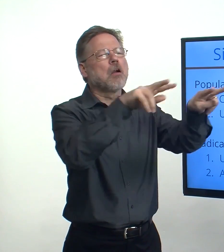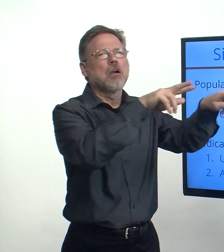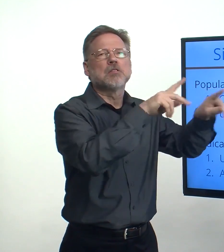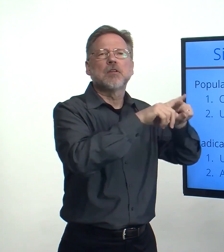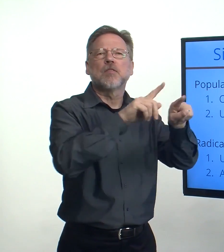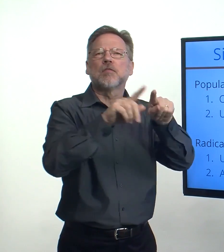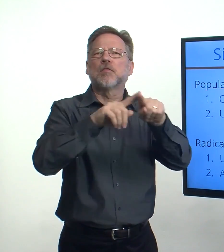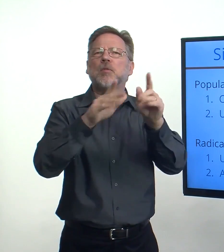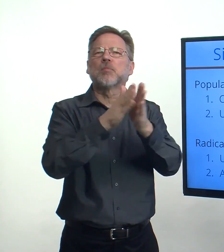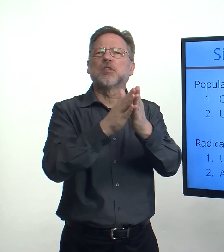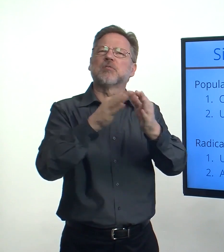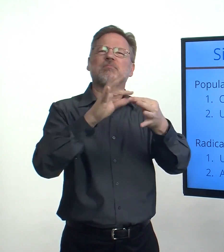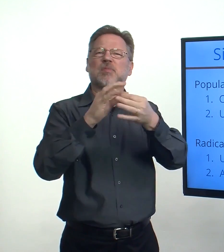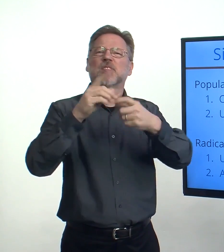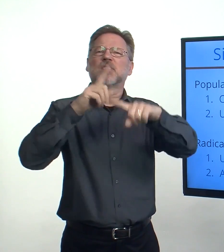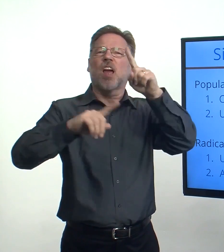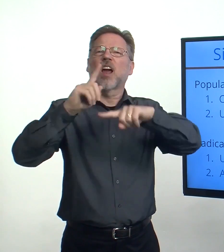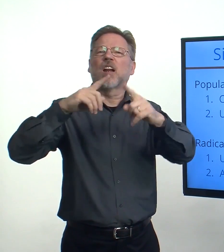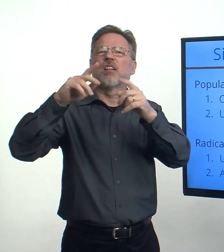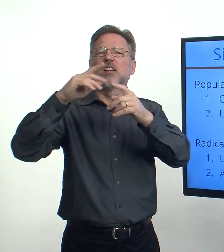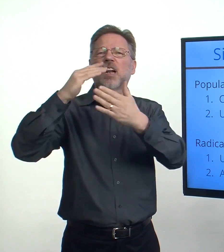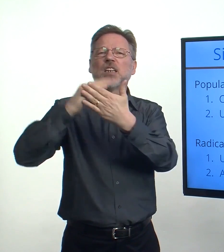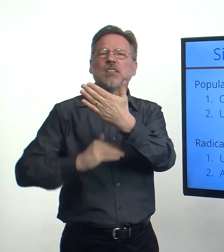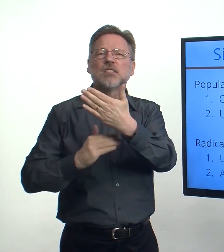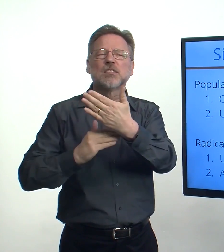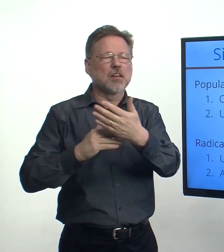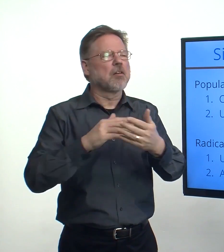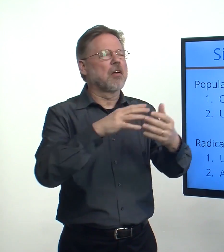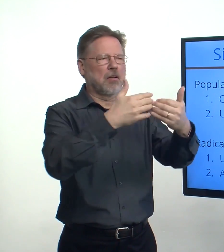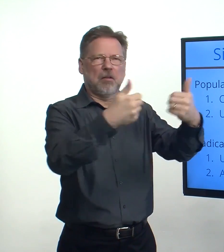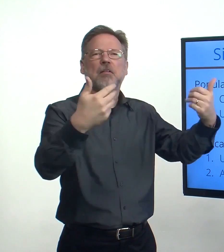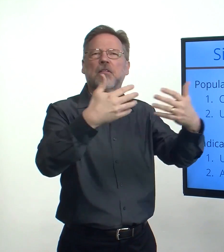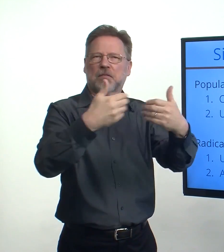these two approaches are used in almost all books that catalog sign language.